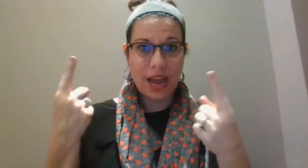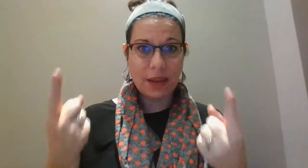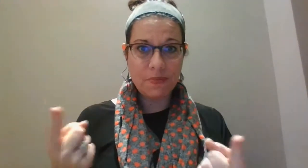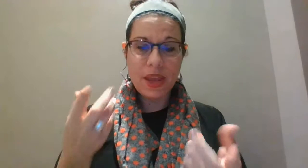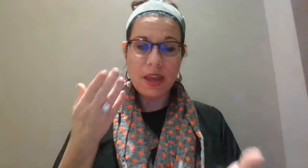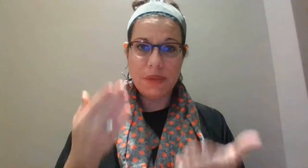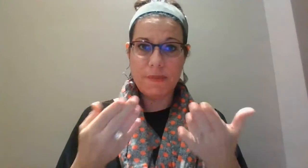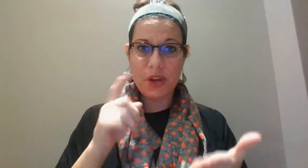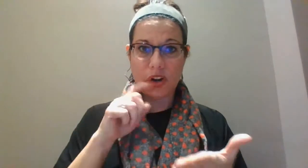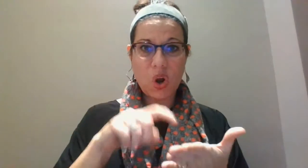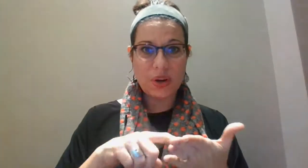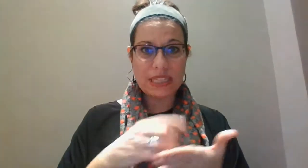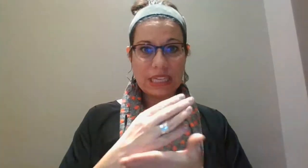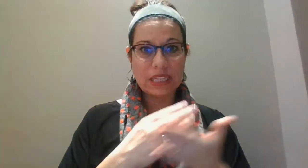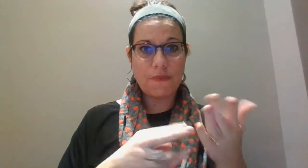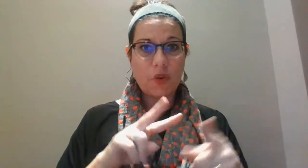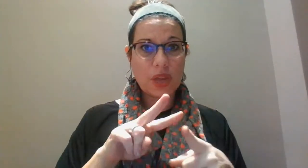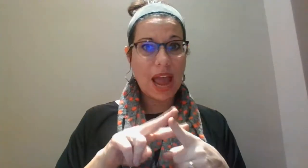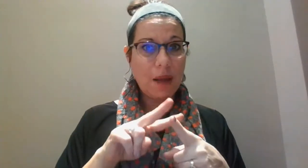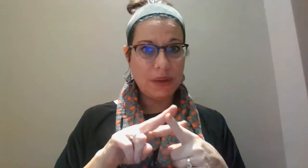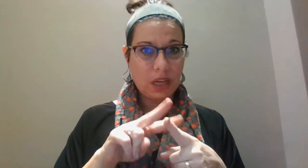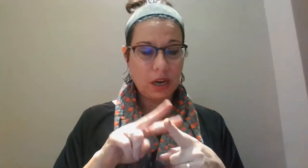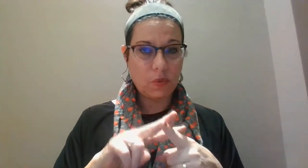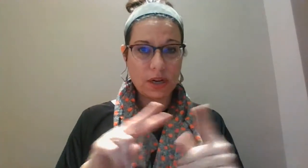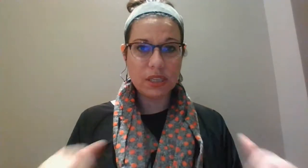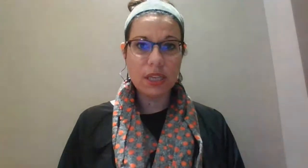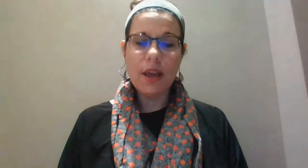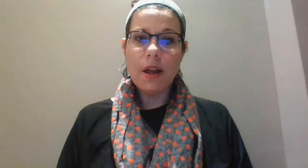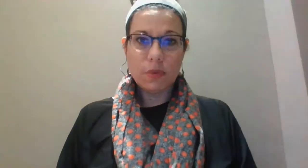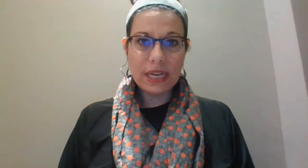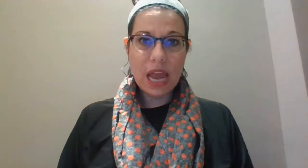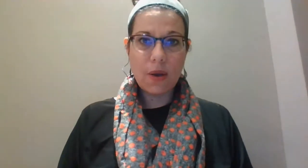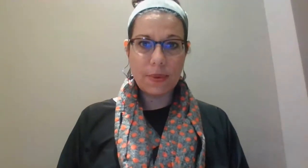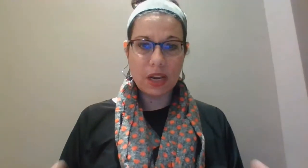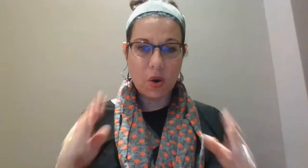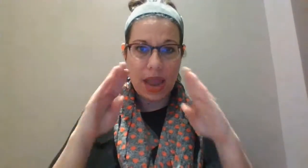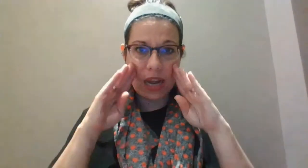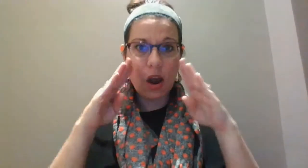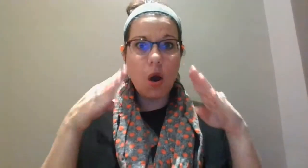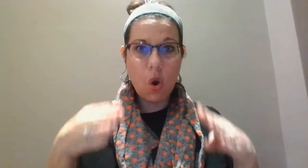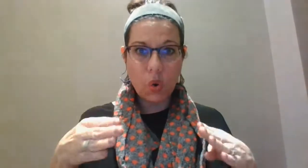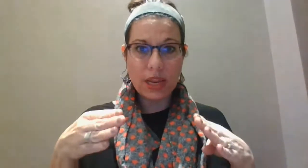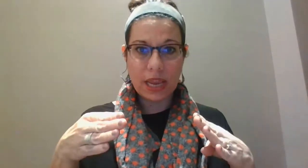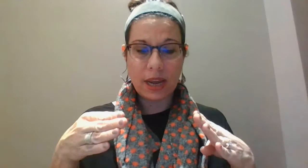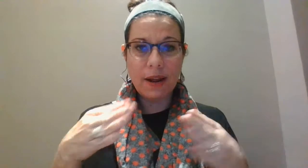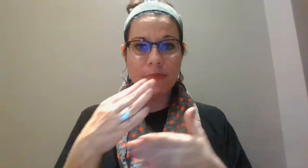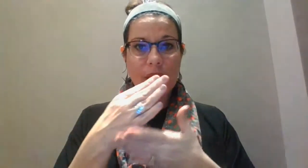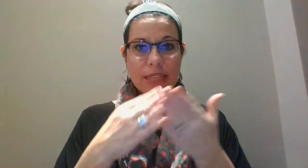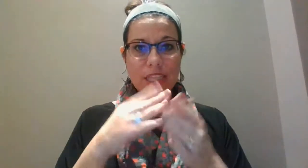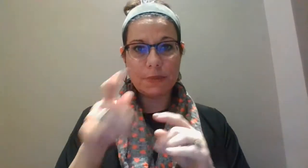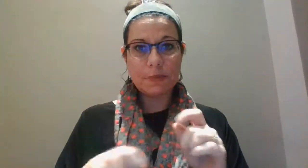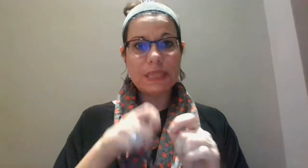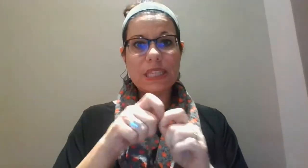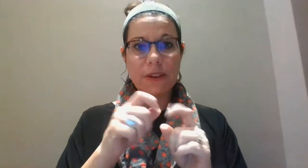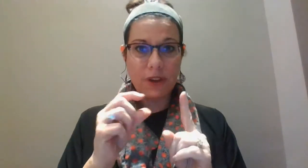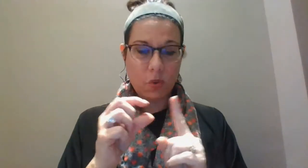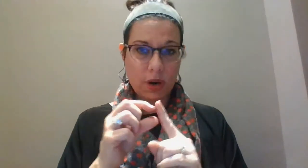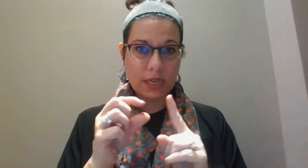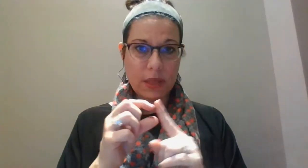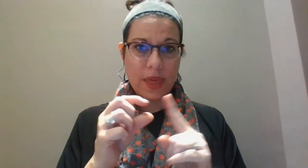time. Maybe you're noticing some vocabulary words. Right now, I want to go ahead and hone in on some specific words that are